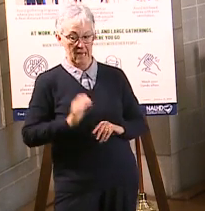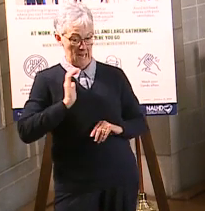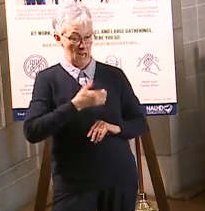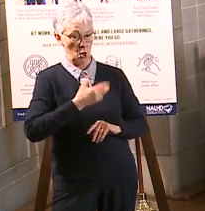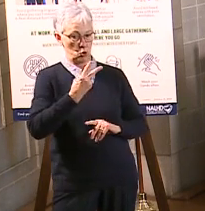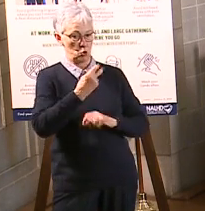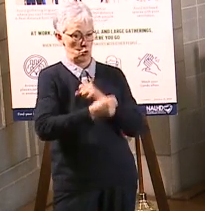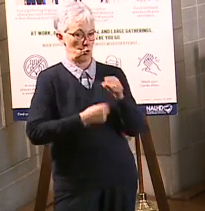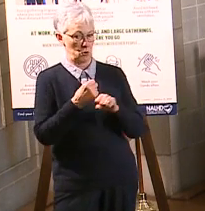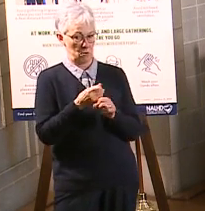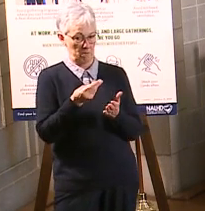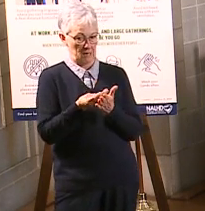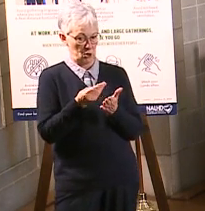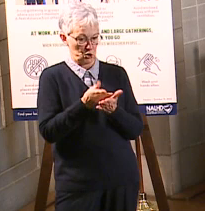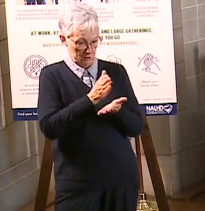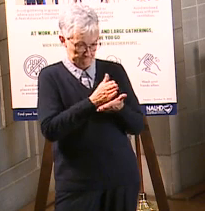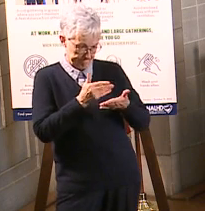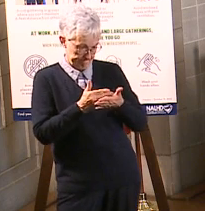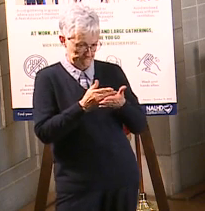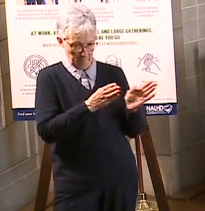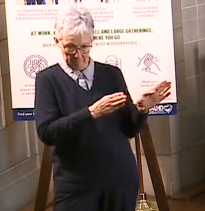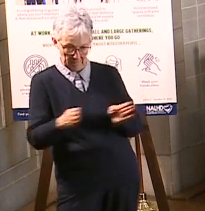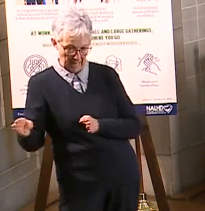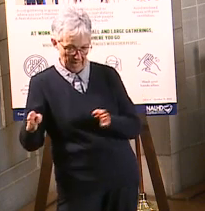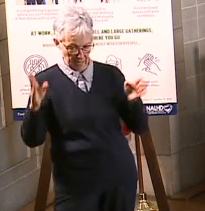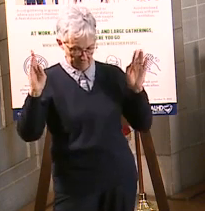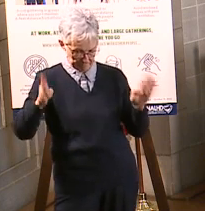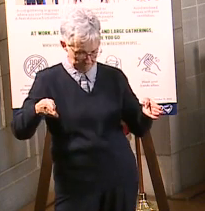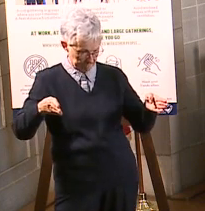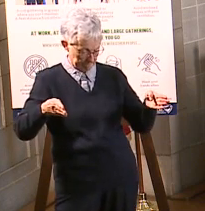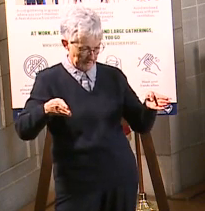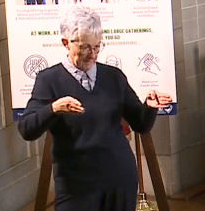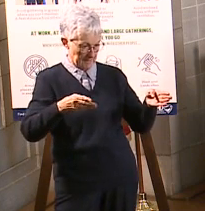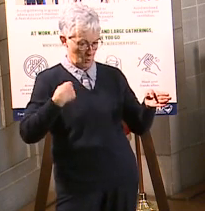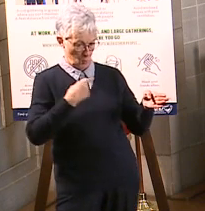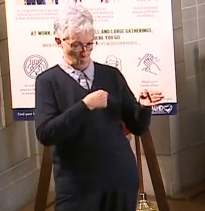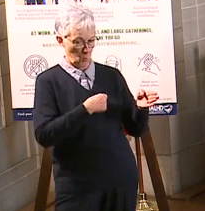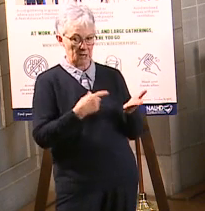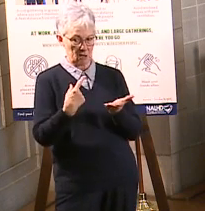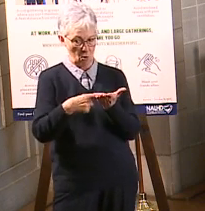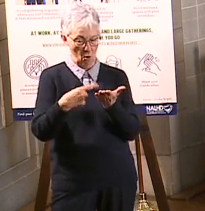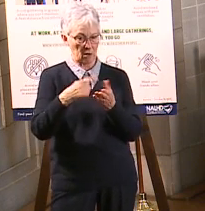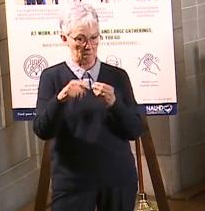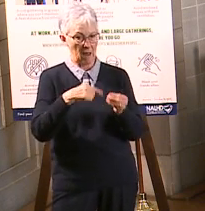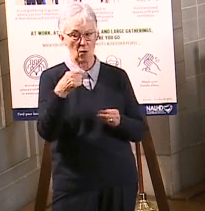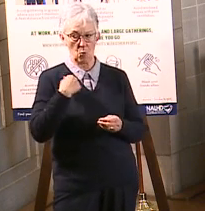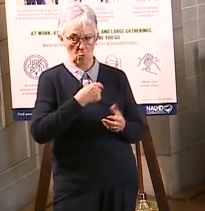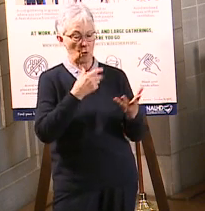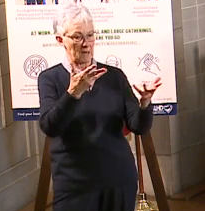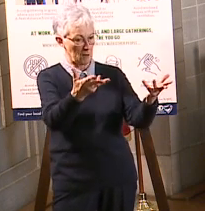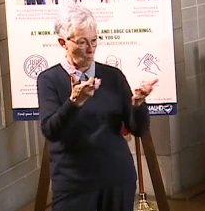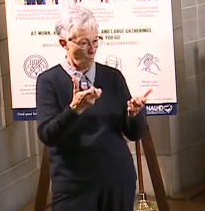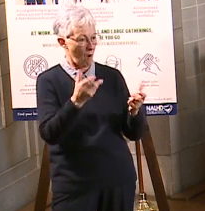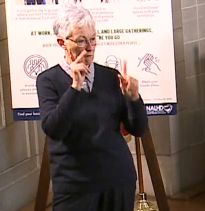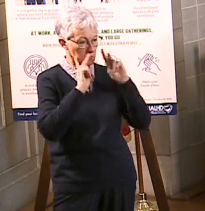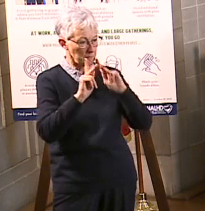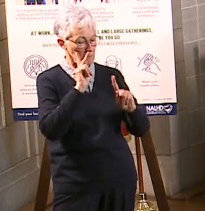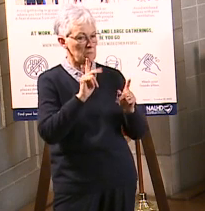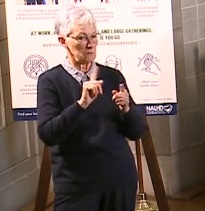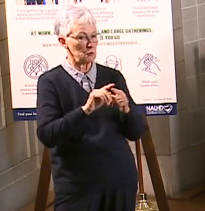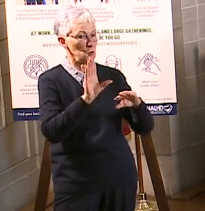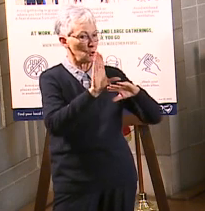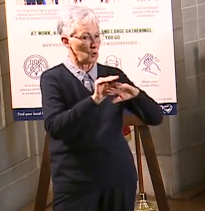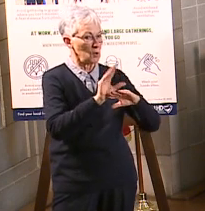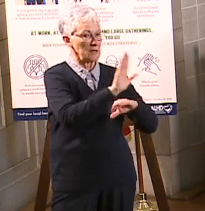that I have, not only are we supporting the additional property tax relief, but have left over $40 million for the floor to work on